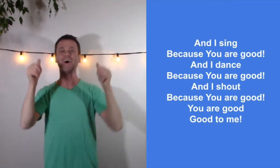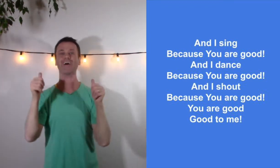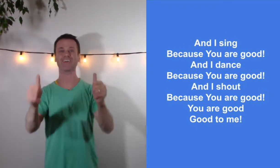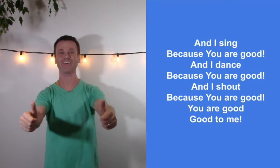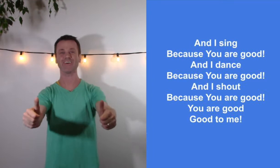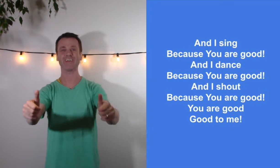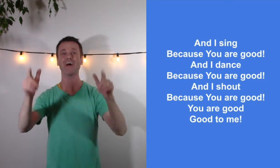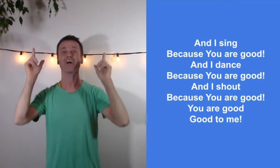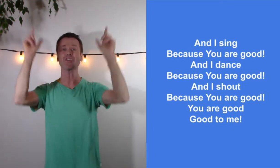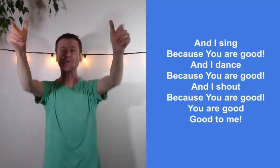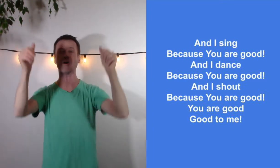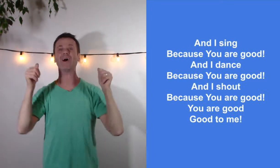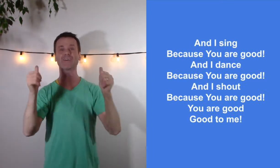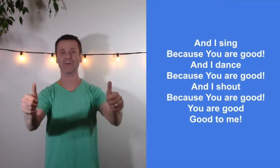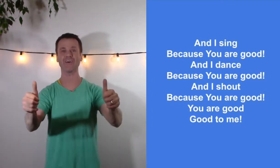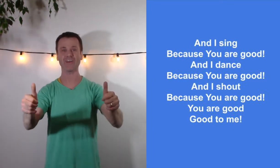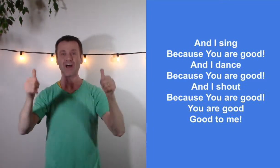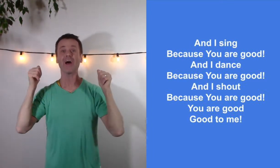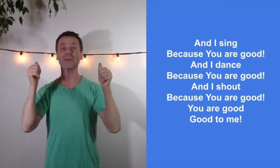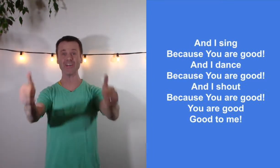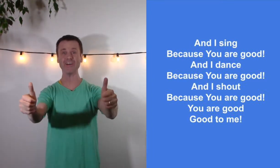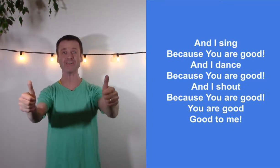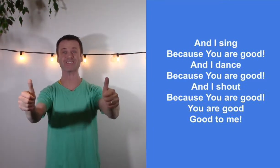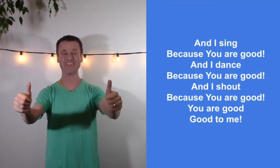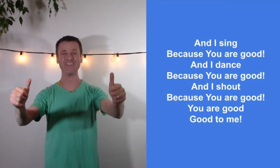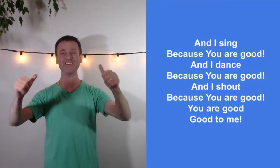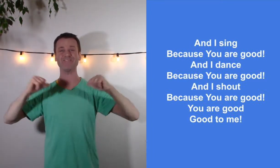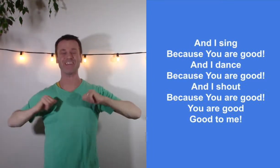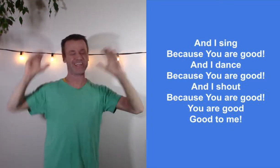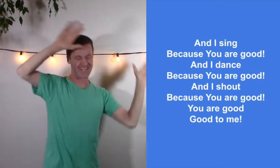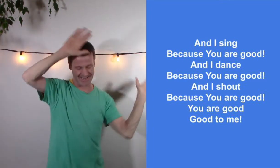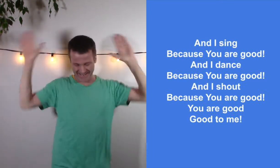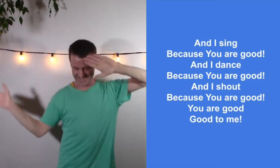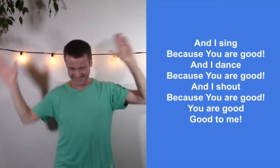You are good to me.